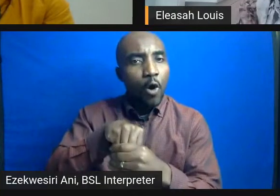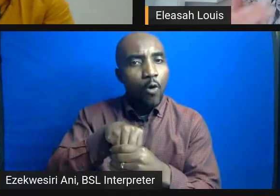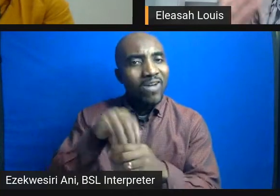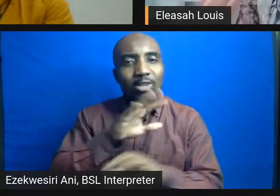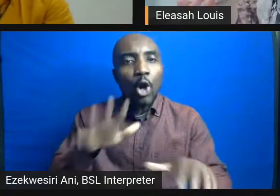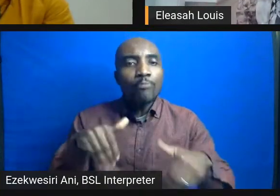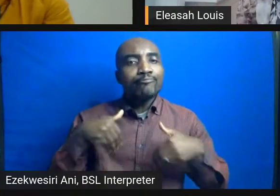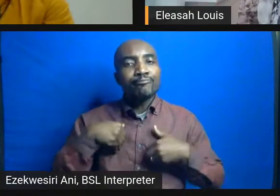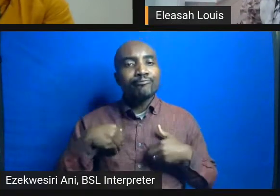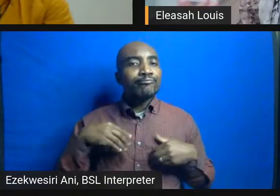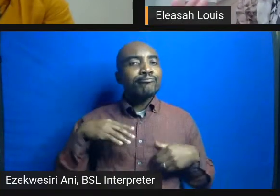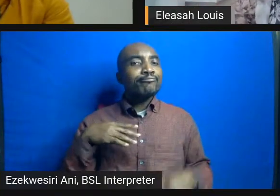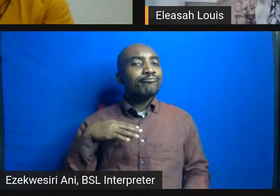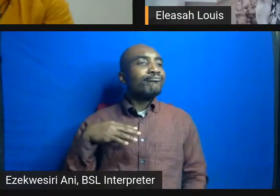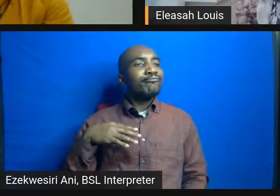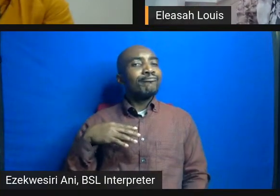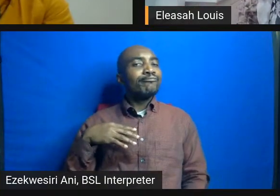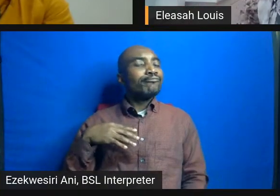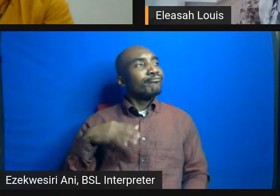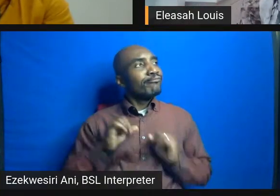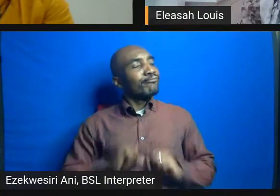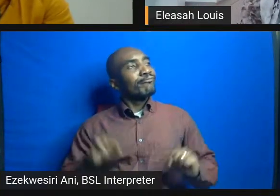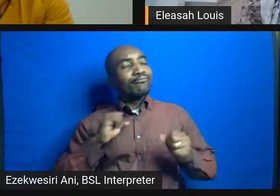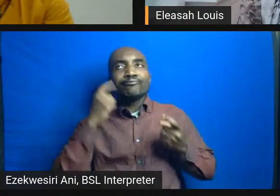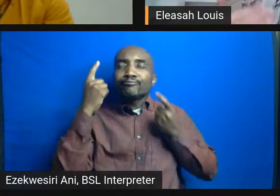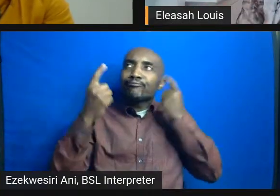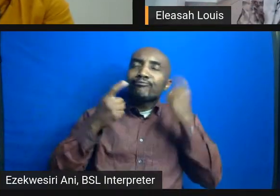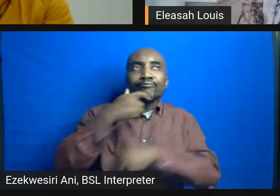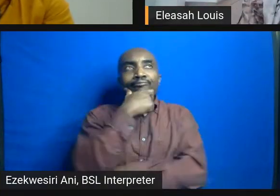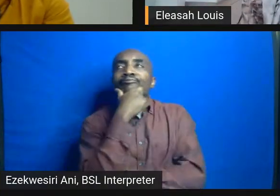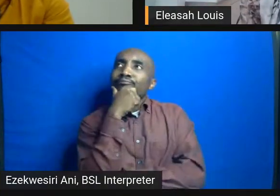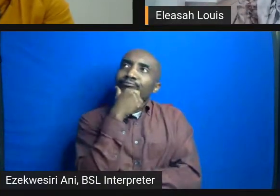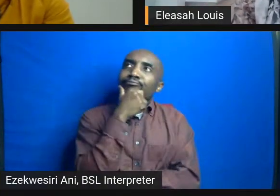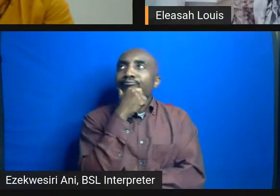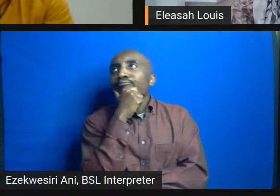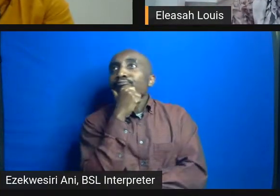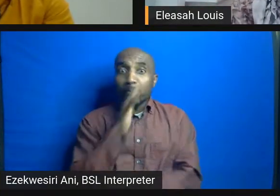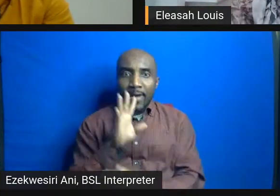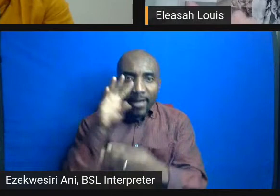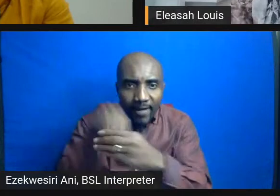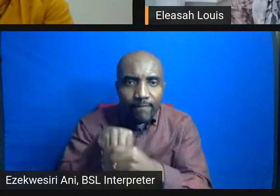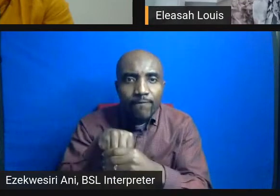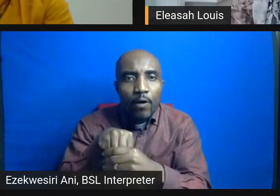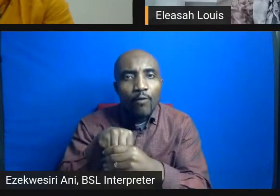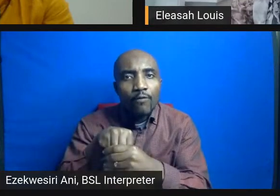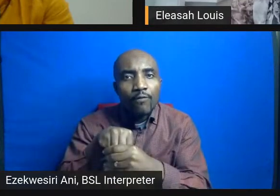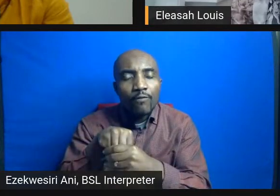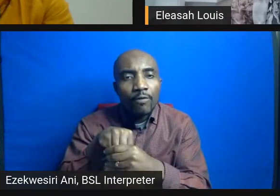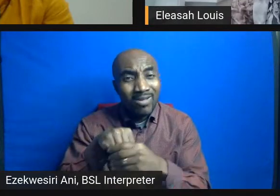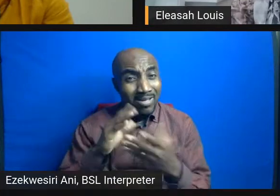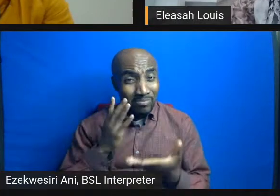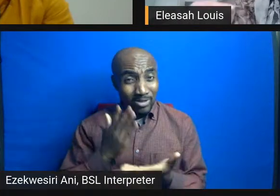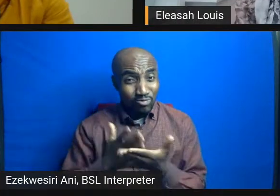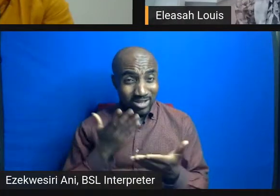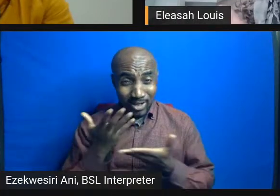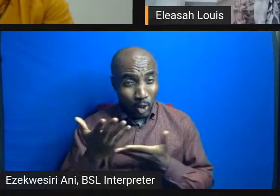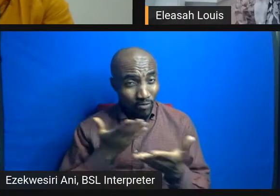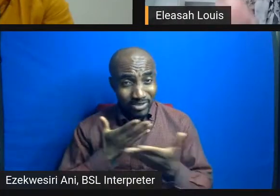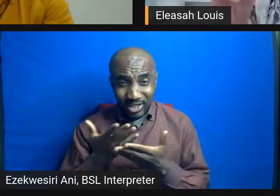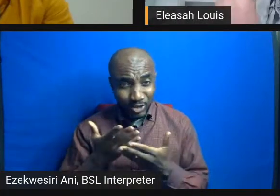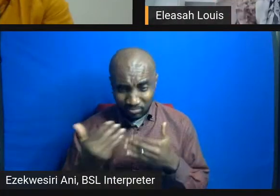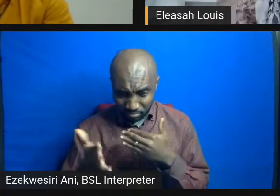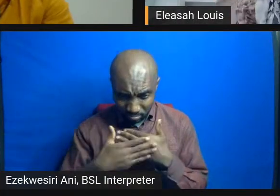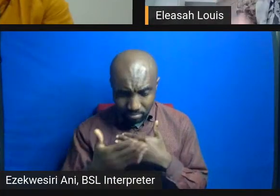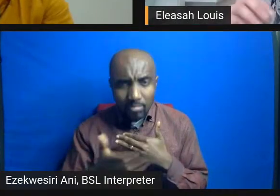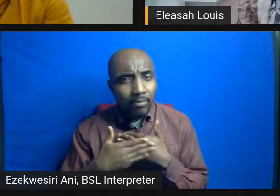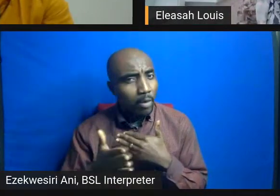just things to sit and think about. We're beyond, in many ways, beyond conversation on some things, and it's the time